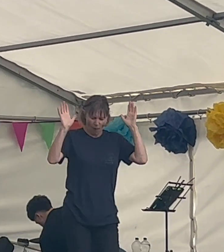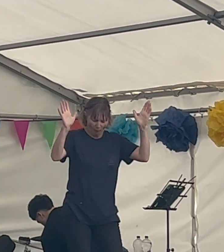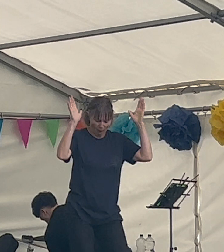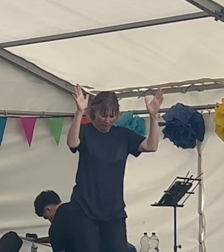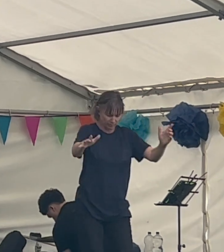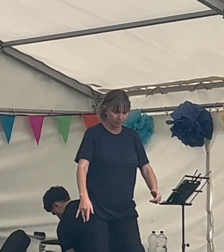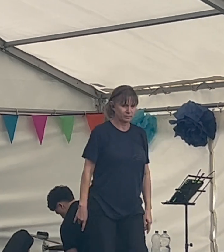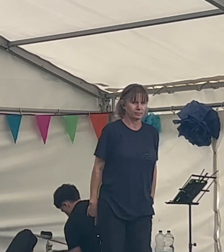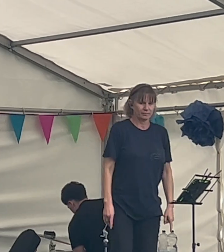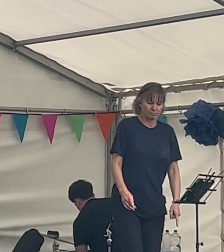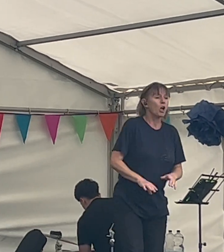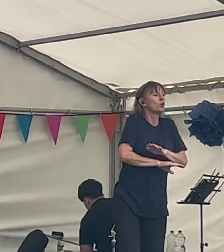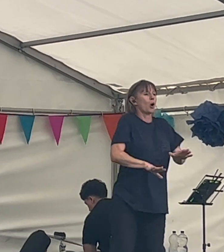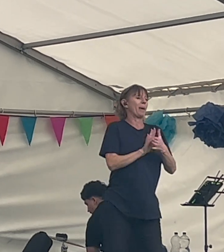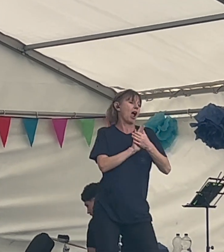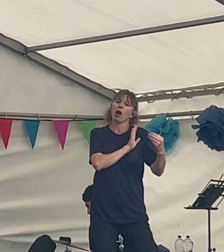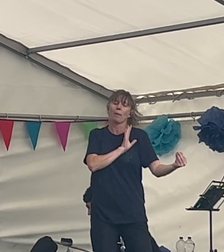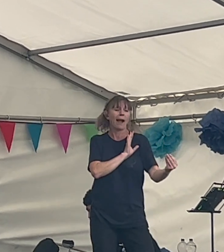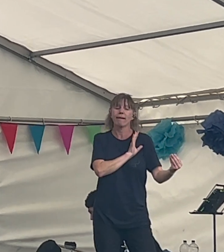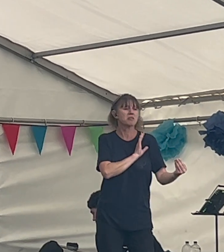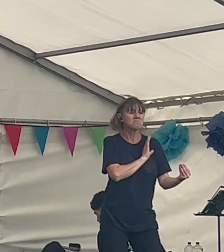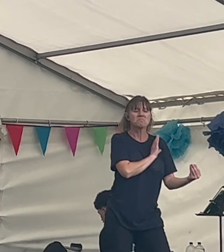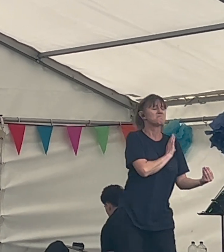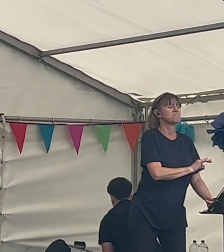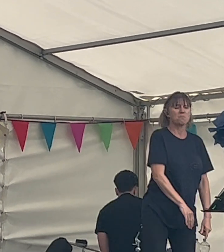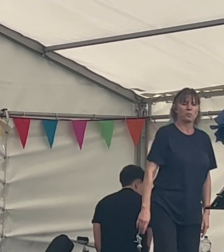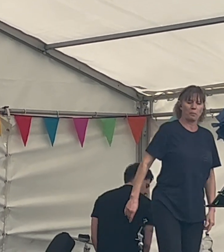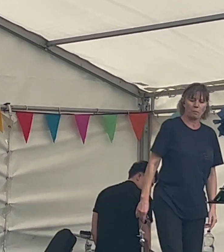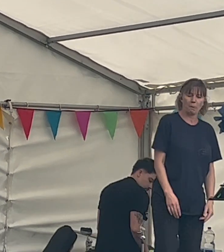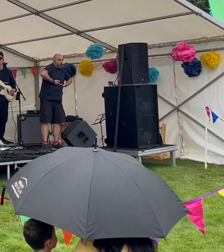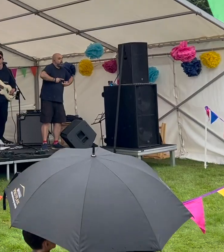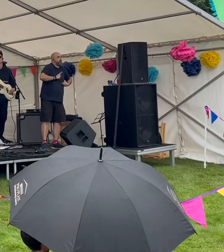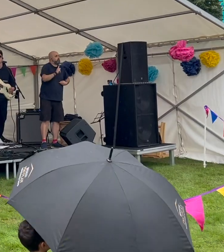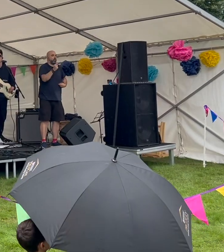oh, oh. Don't be a copycat.